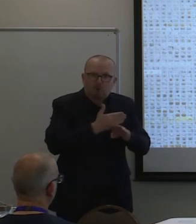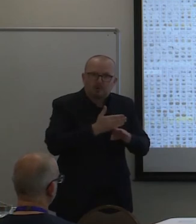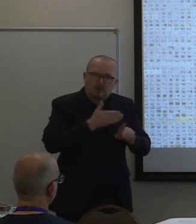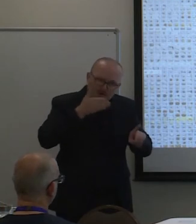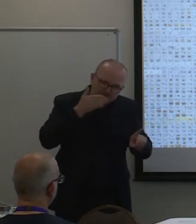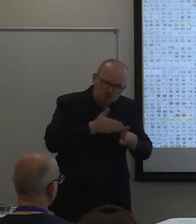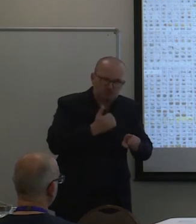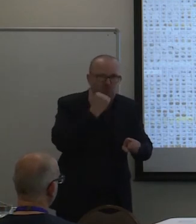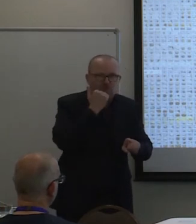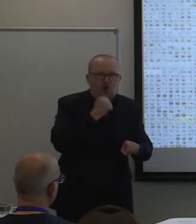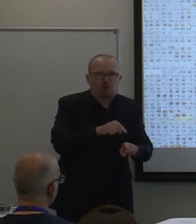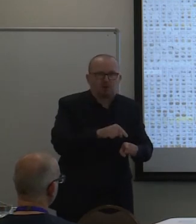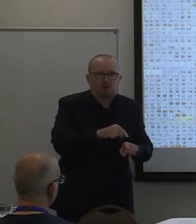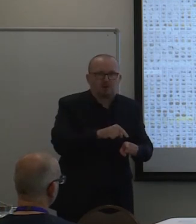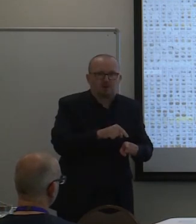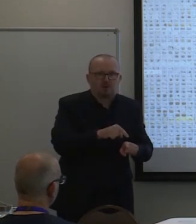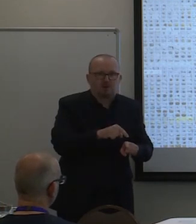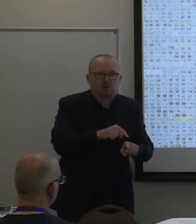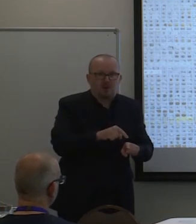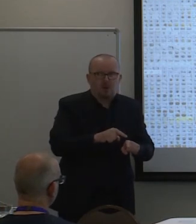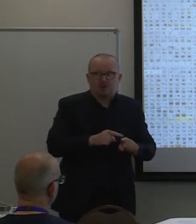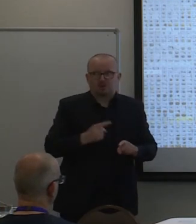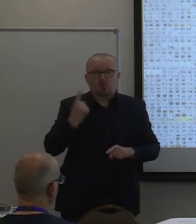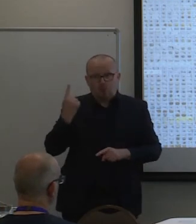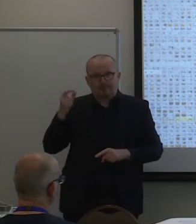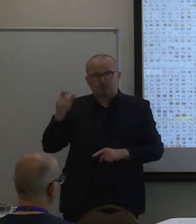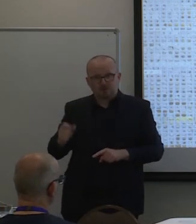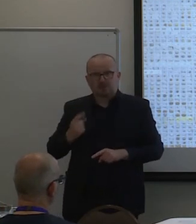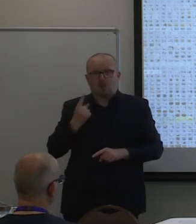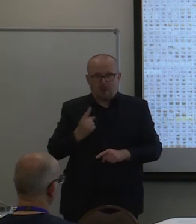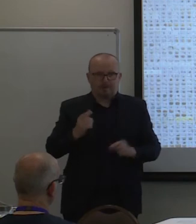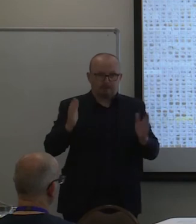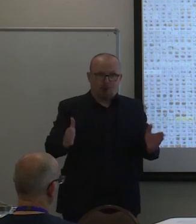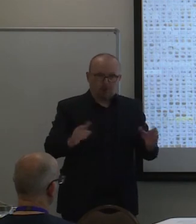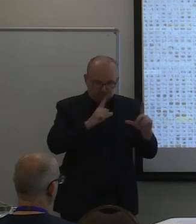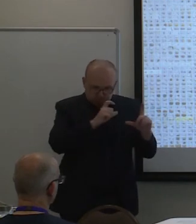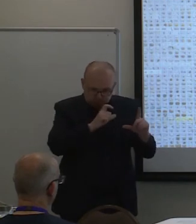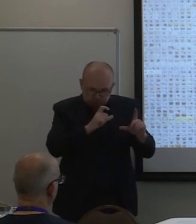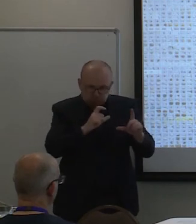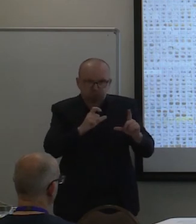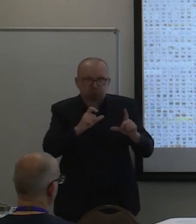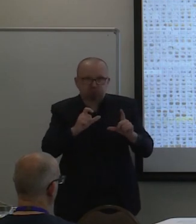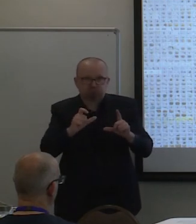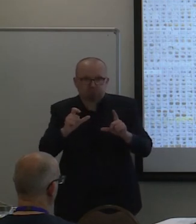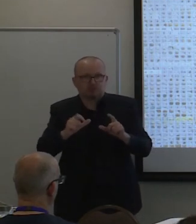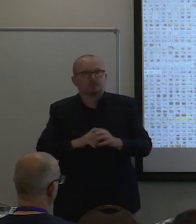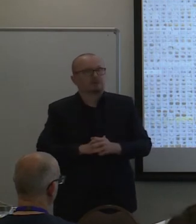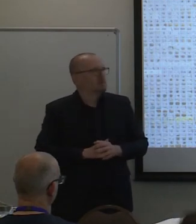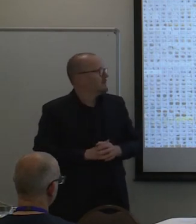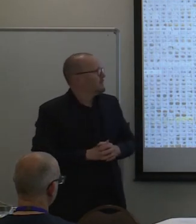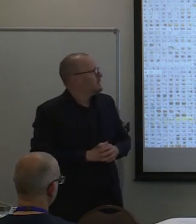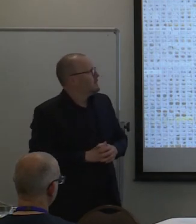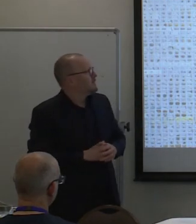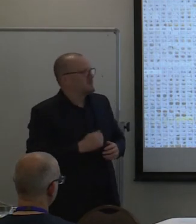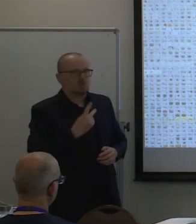One block of work, not all of it, just one person in one block of work. So when you're doing over 2,500 photographs